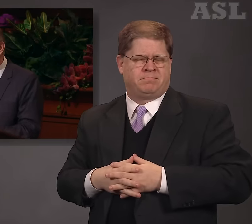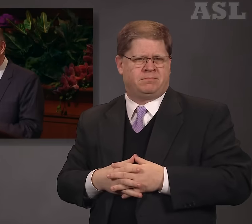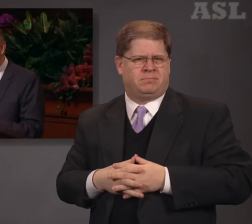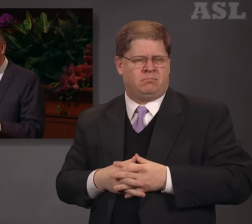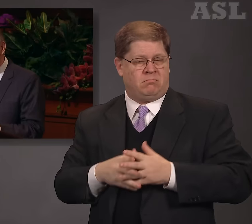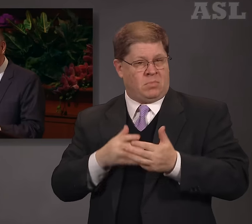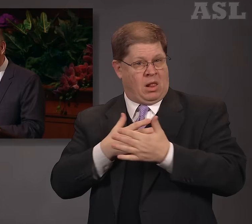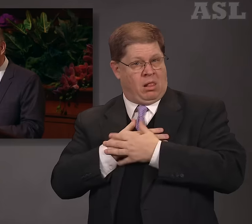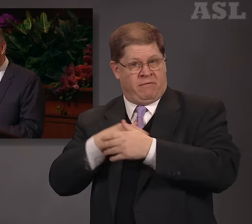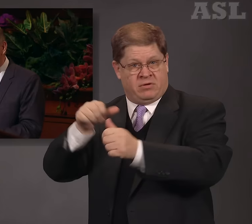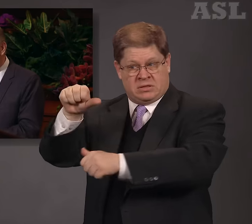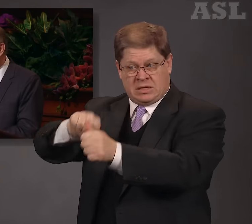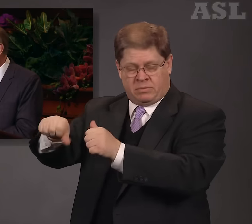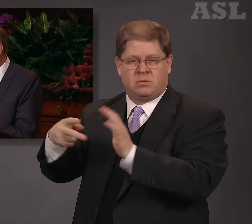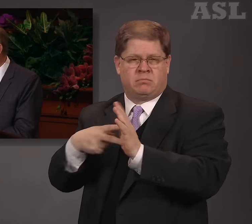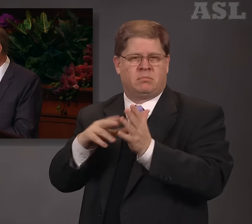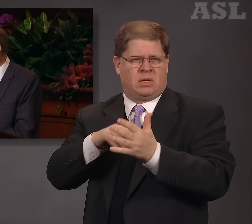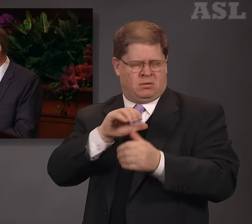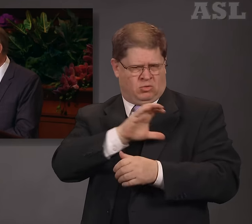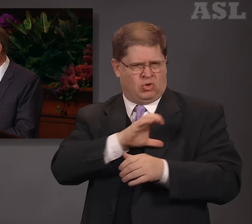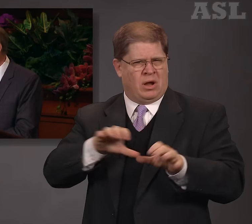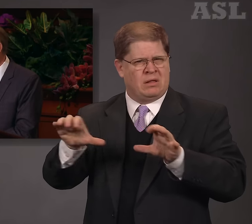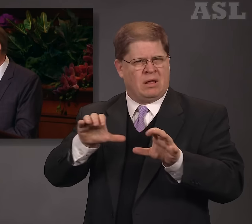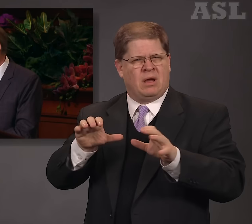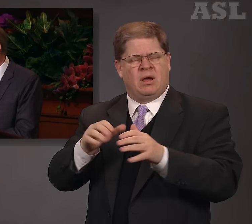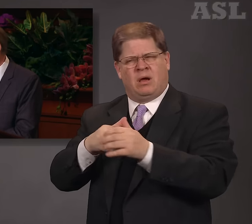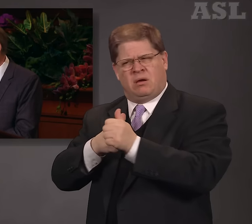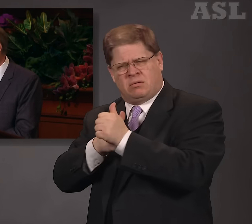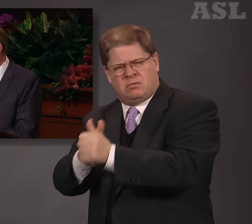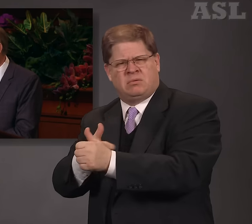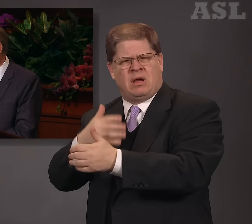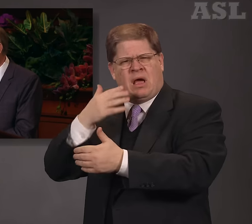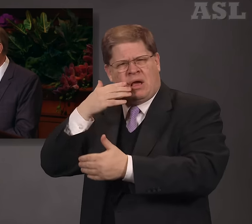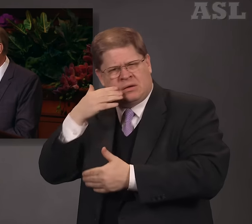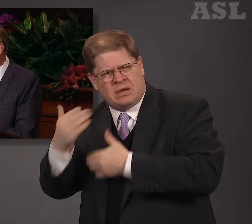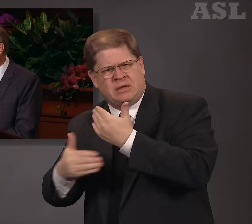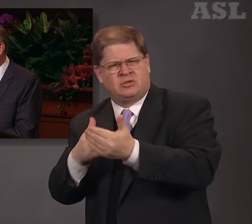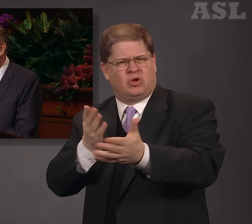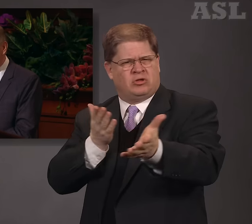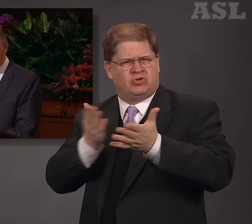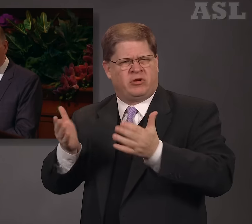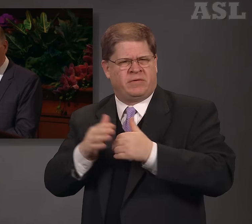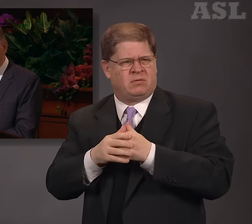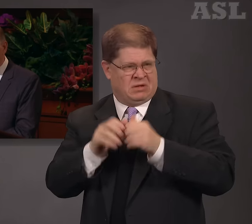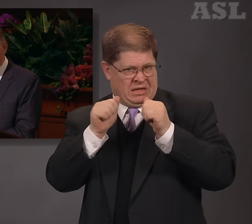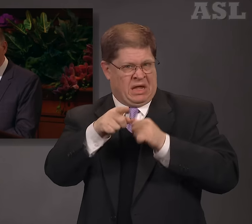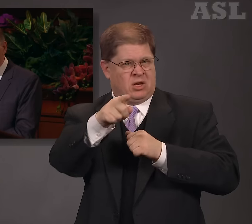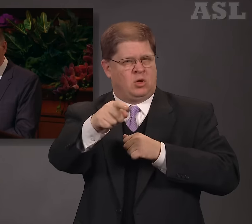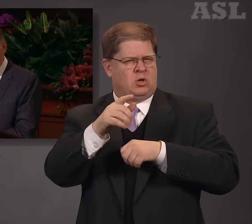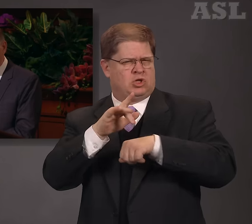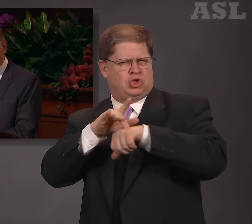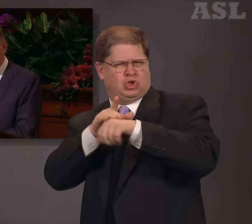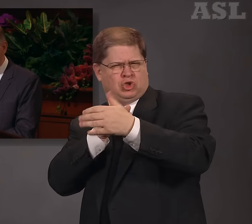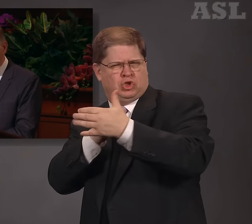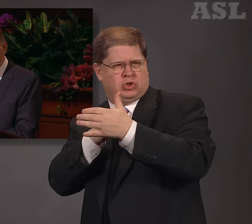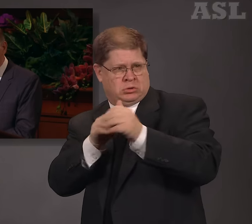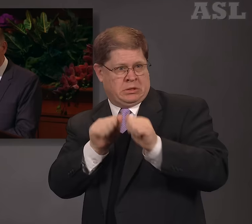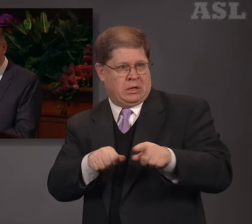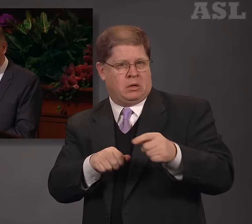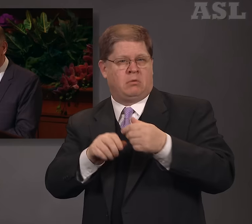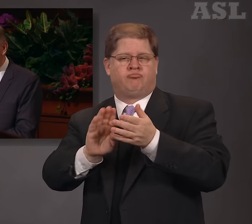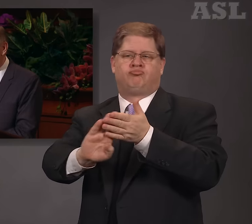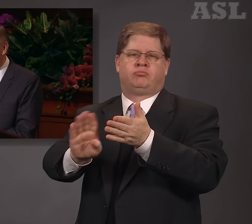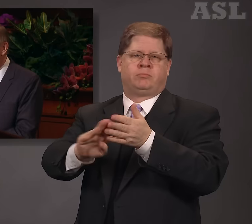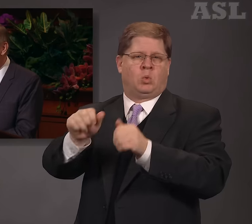To love your neighbor includes Christ-like deeds of kindness and service. Can you let go of grudges, forgive